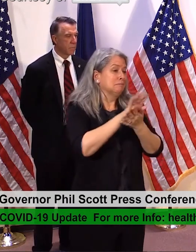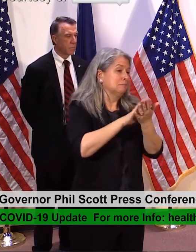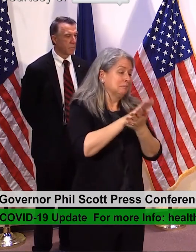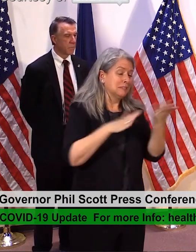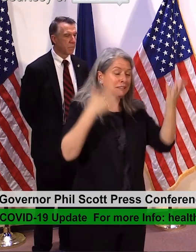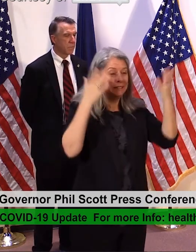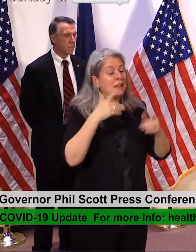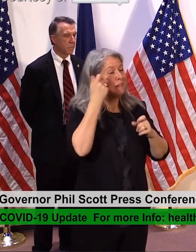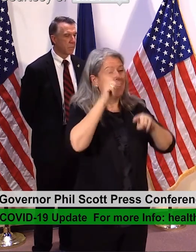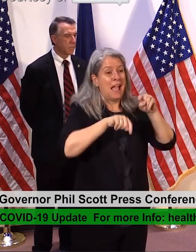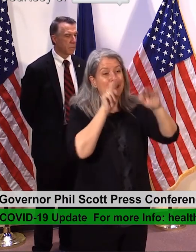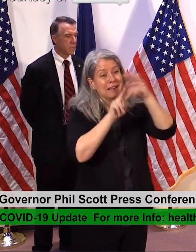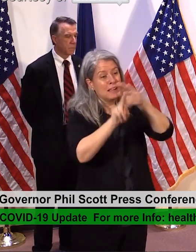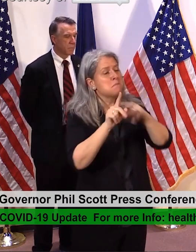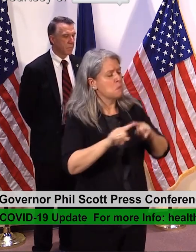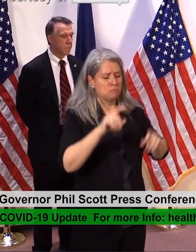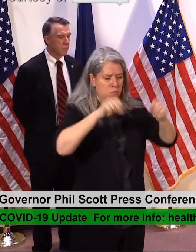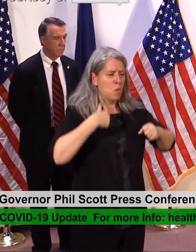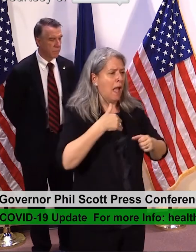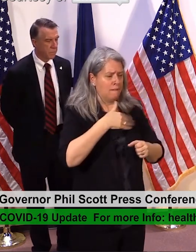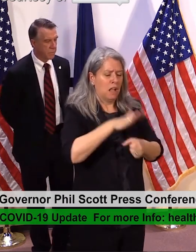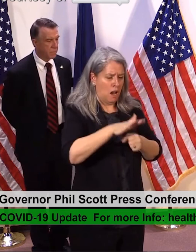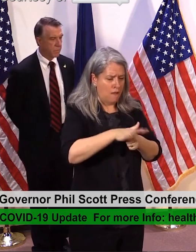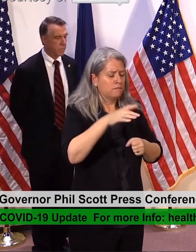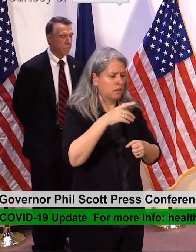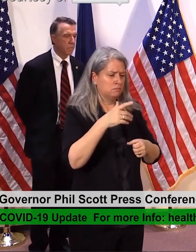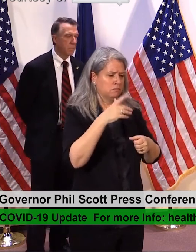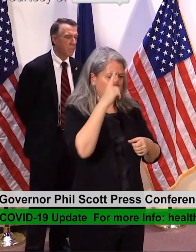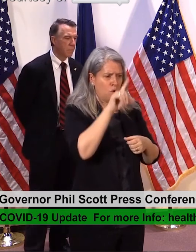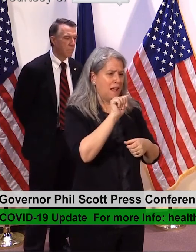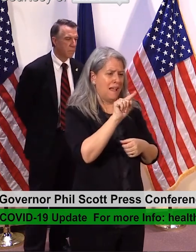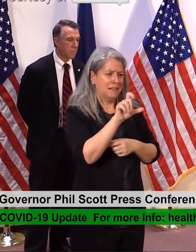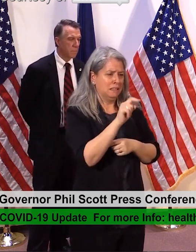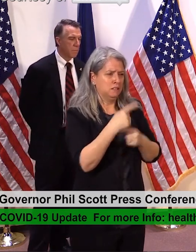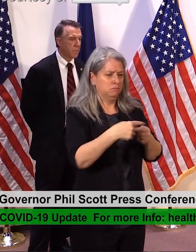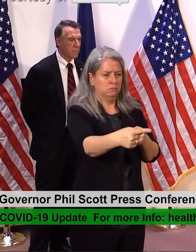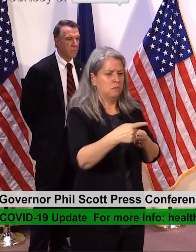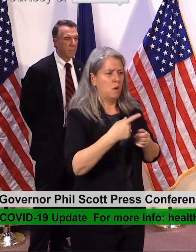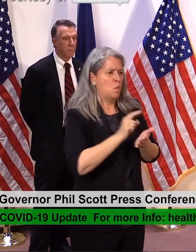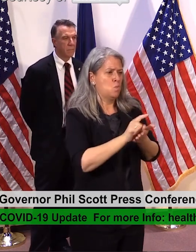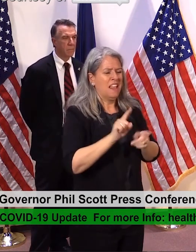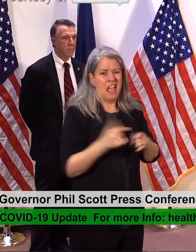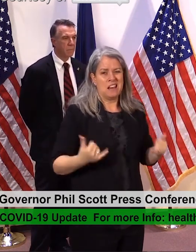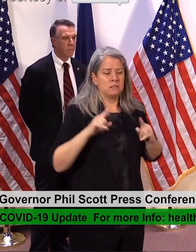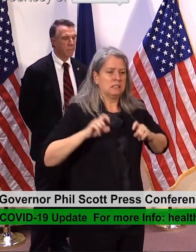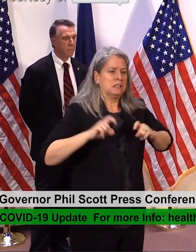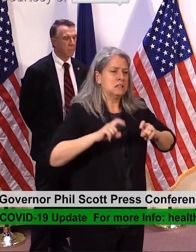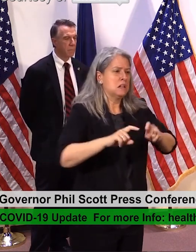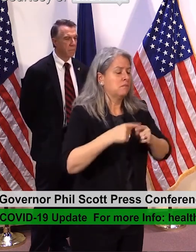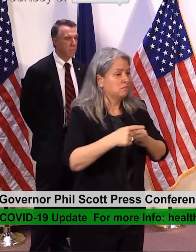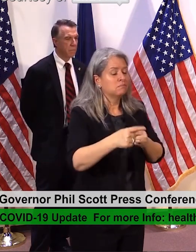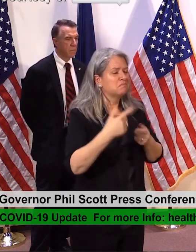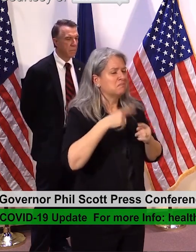is, and telling you that we certainly have well over a week or 10 days, and maybe even double or